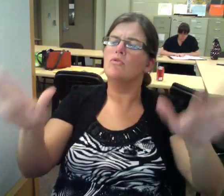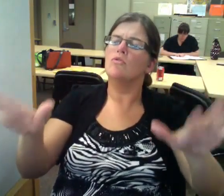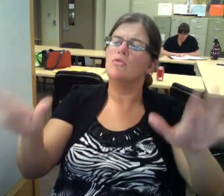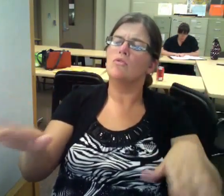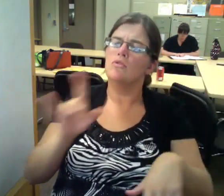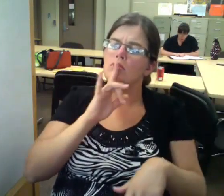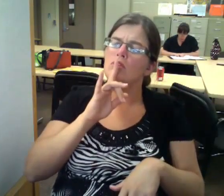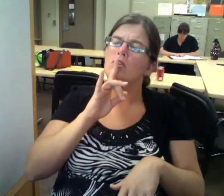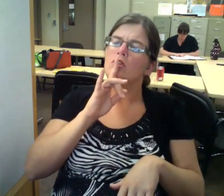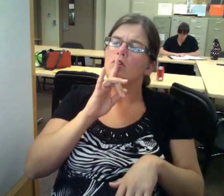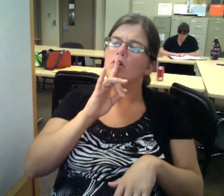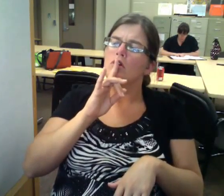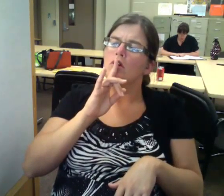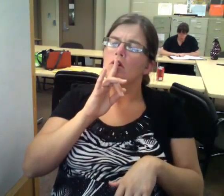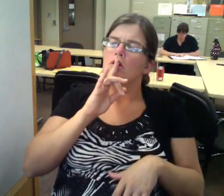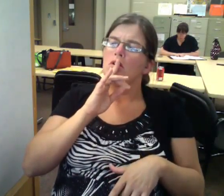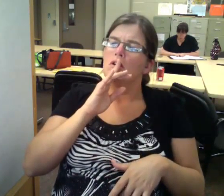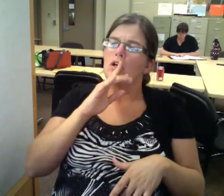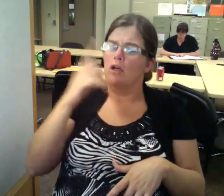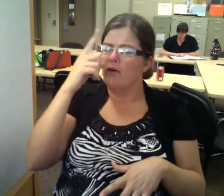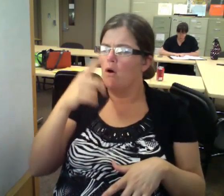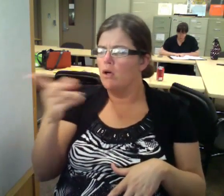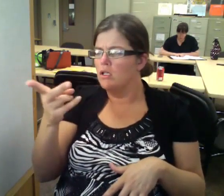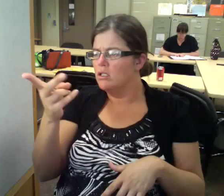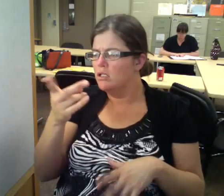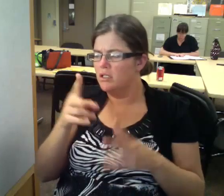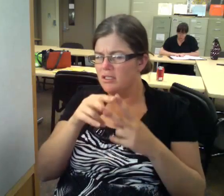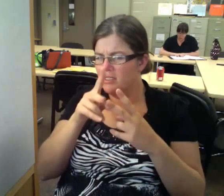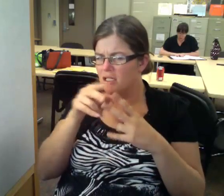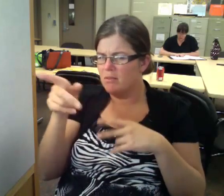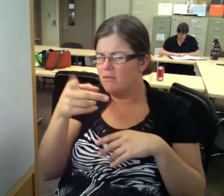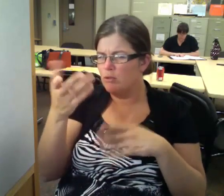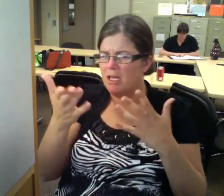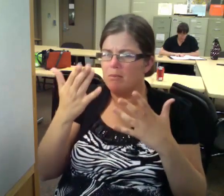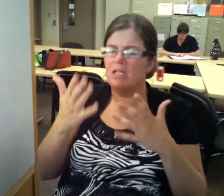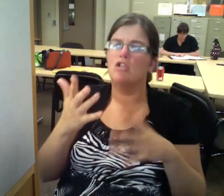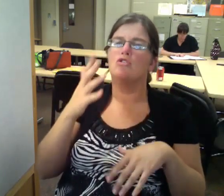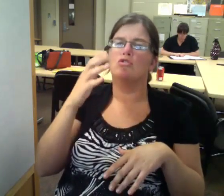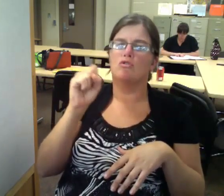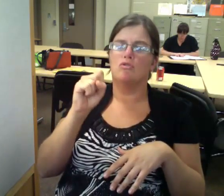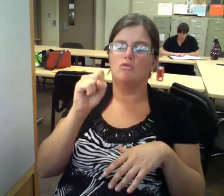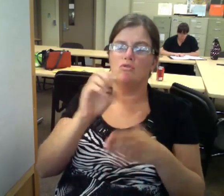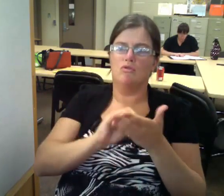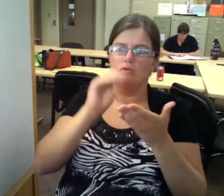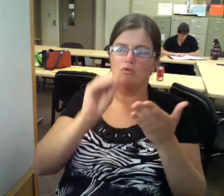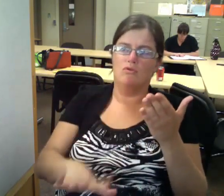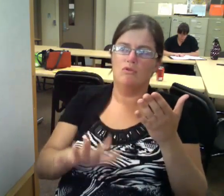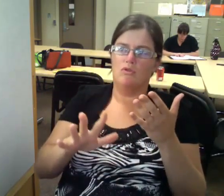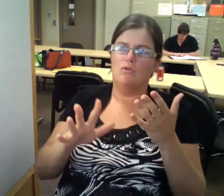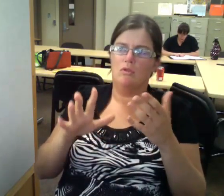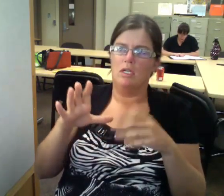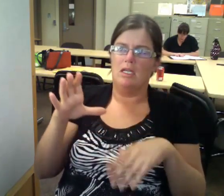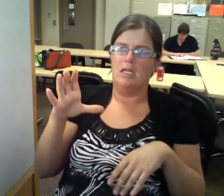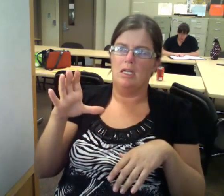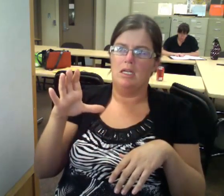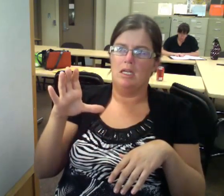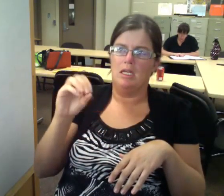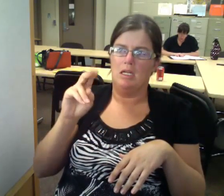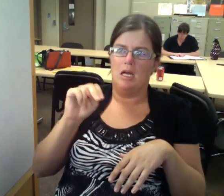applies to a couple of you. The Student Council will meet as scheduled on Wednesday, but the room has changed. So check the